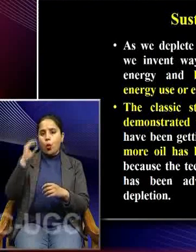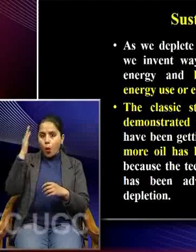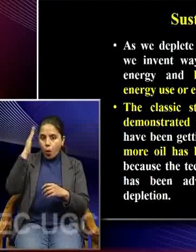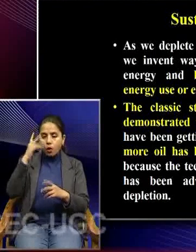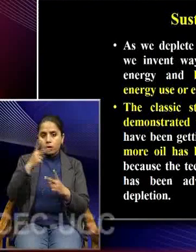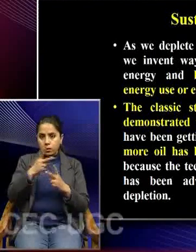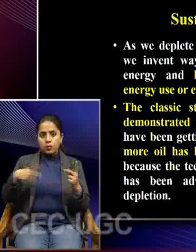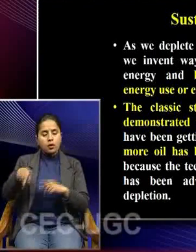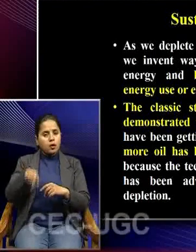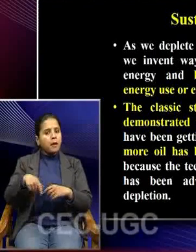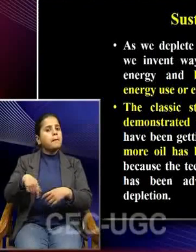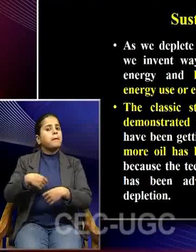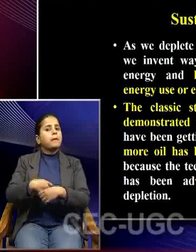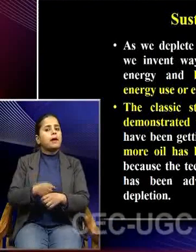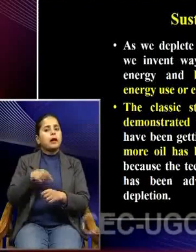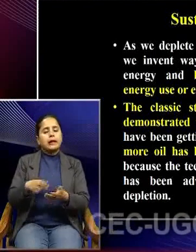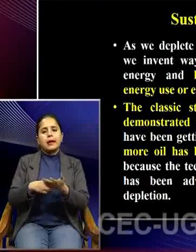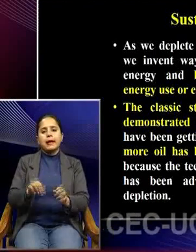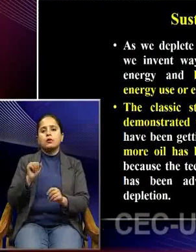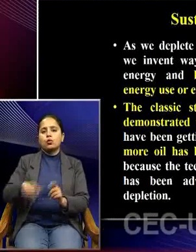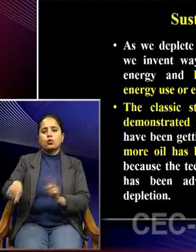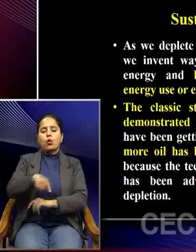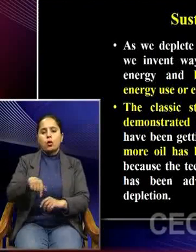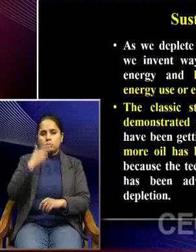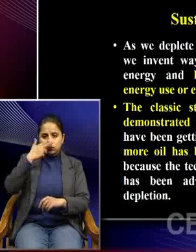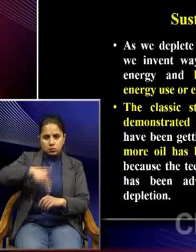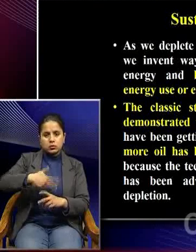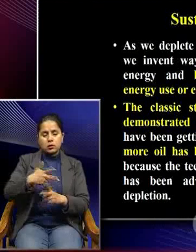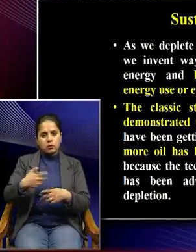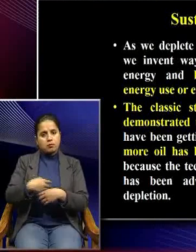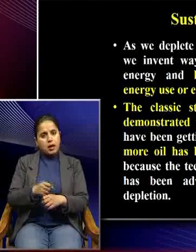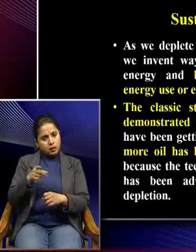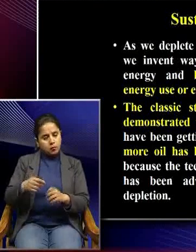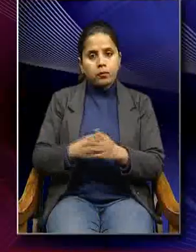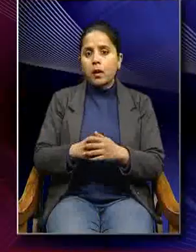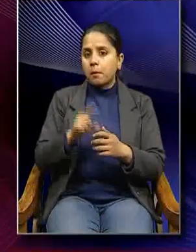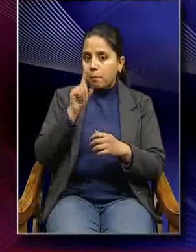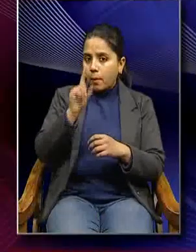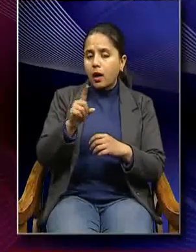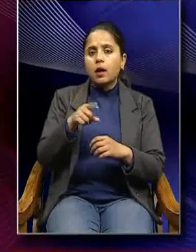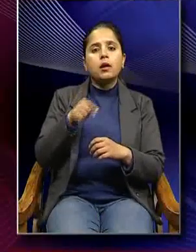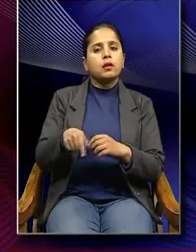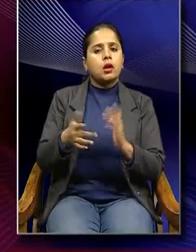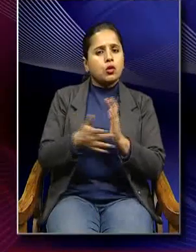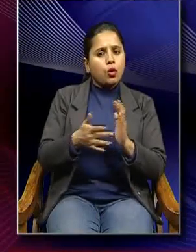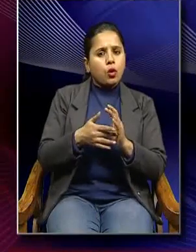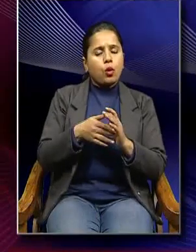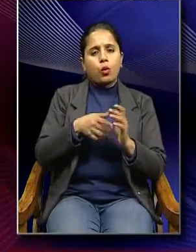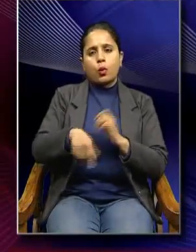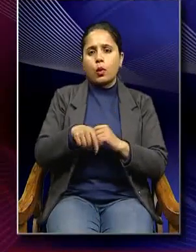been produced by the nature, but because the technology of extracting